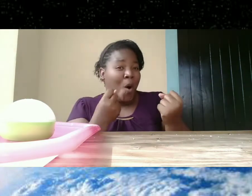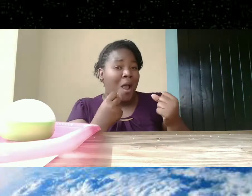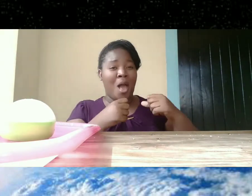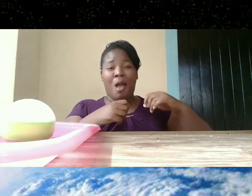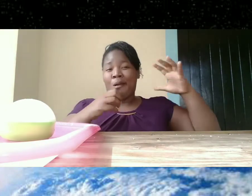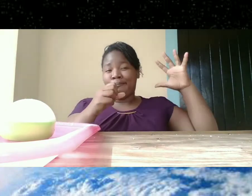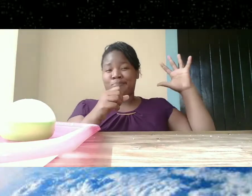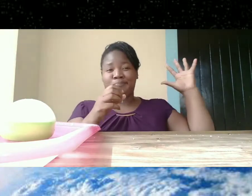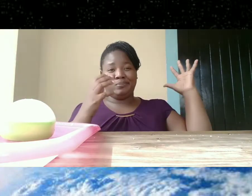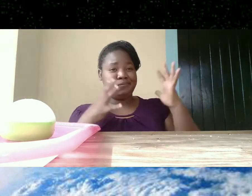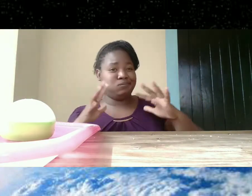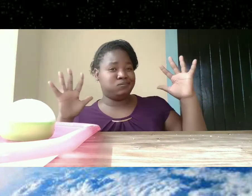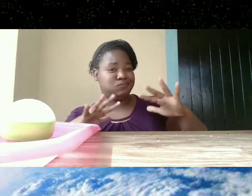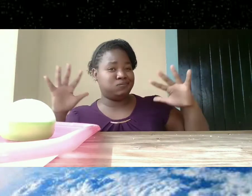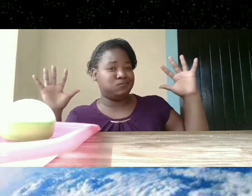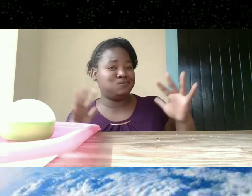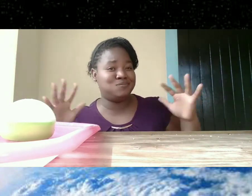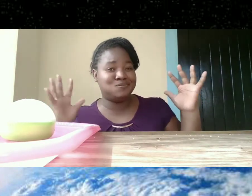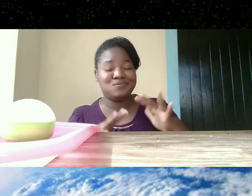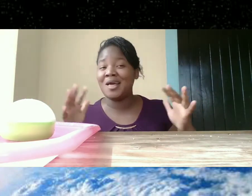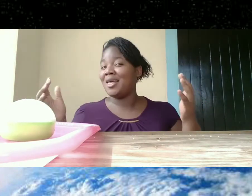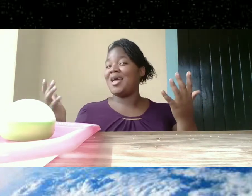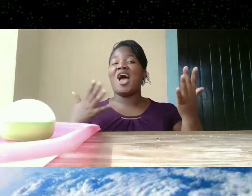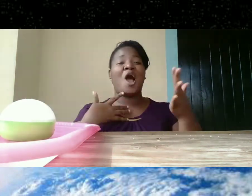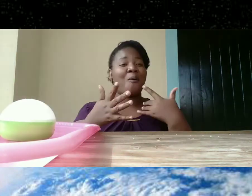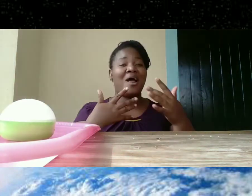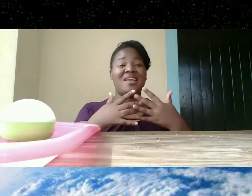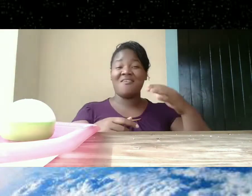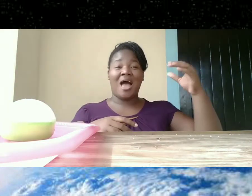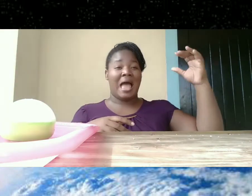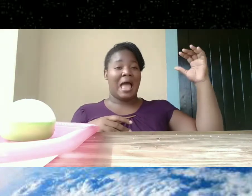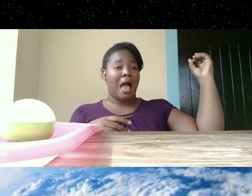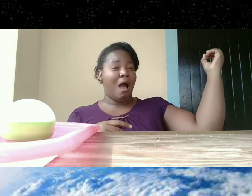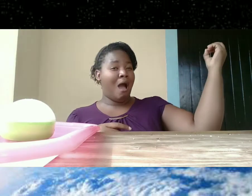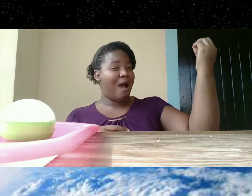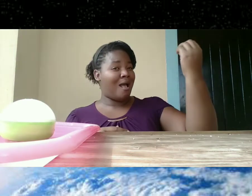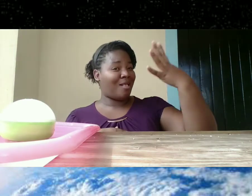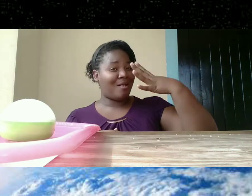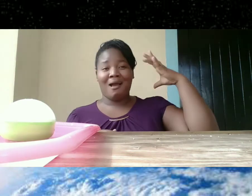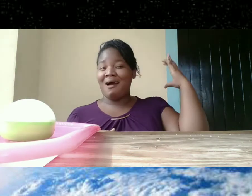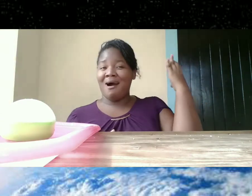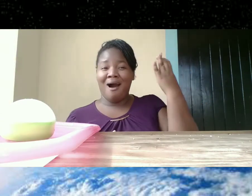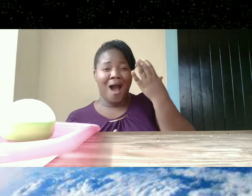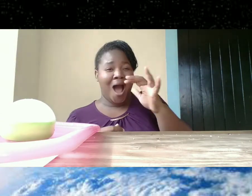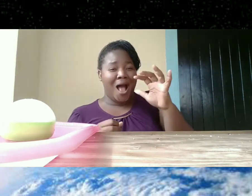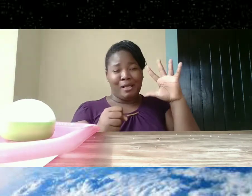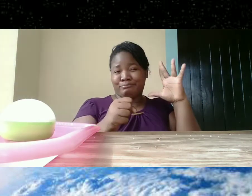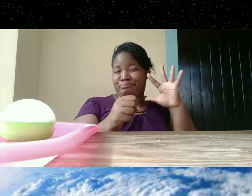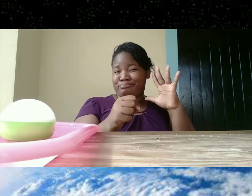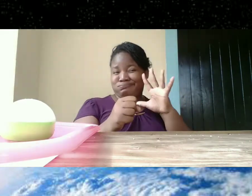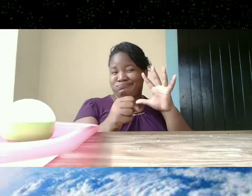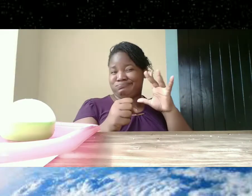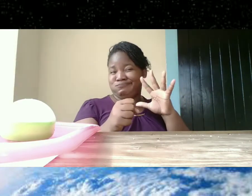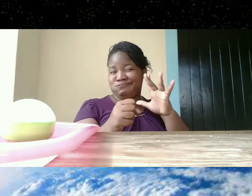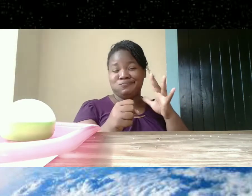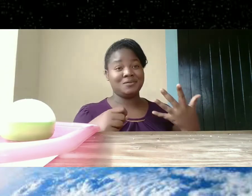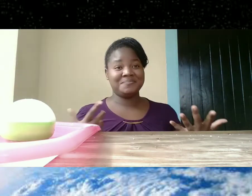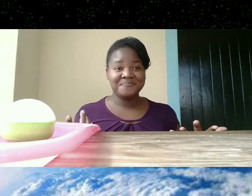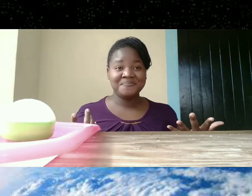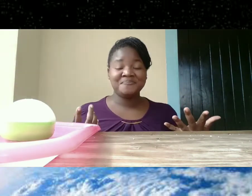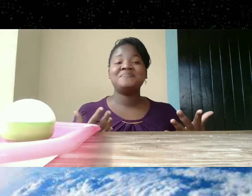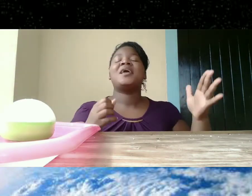So whether it be cold or rainy, whether it be hot